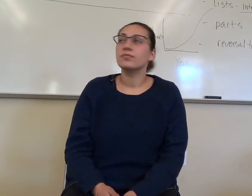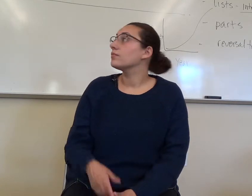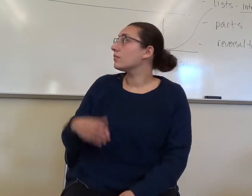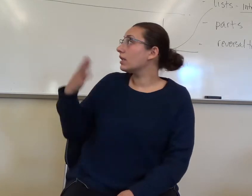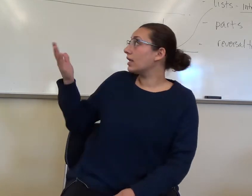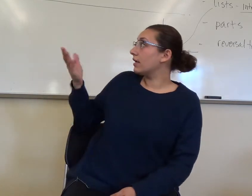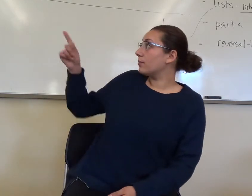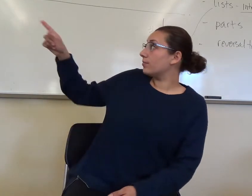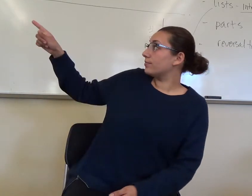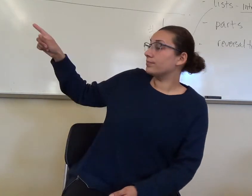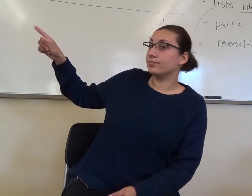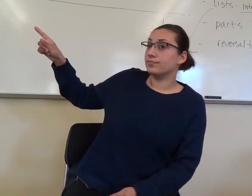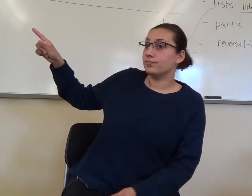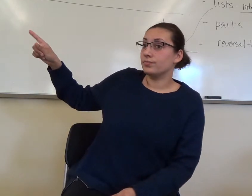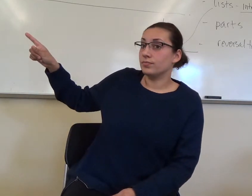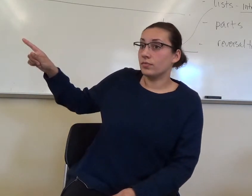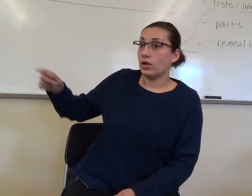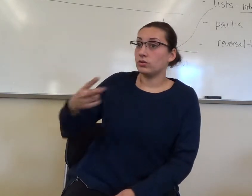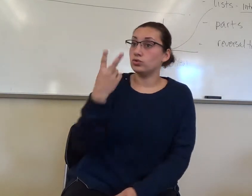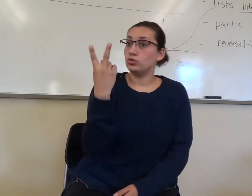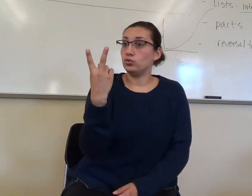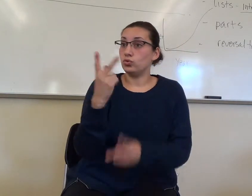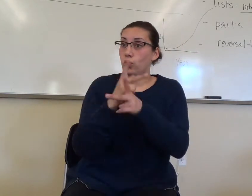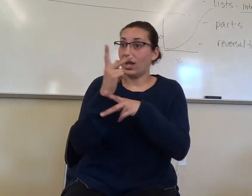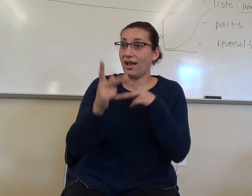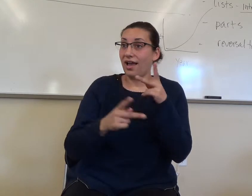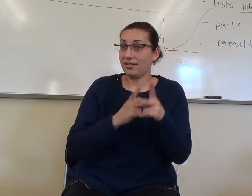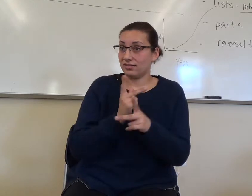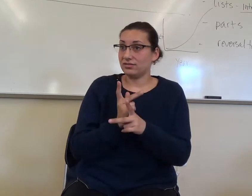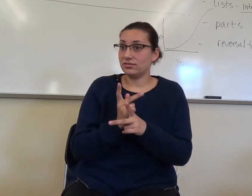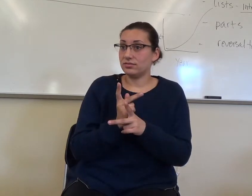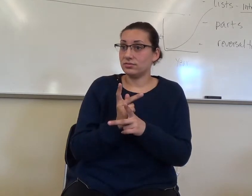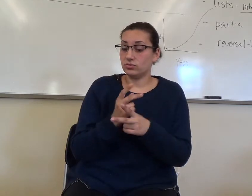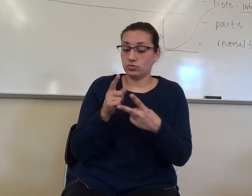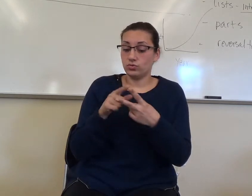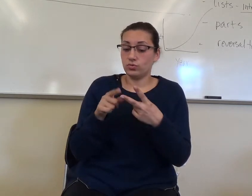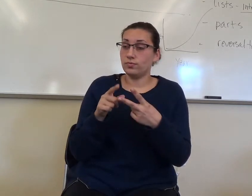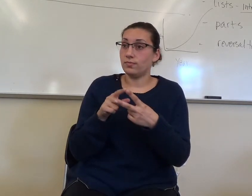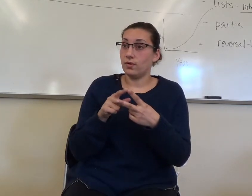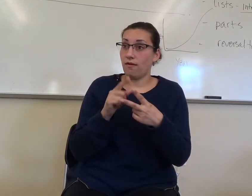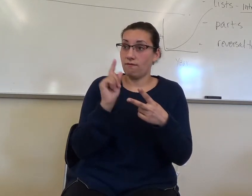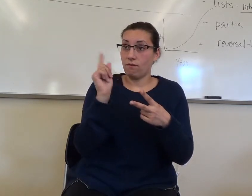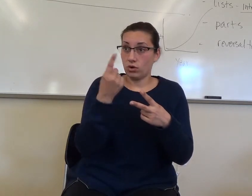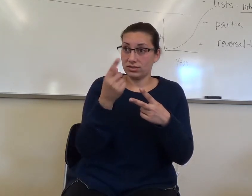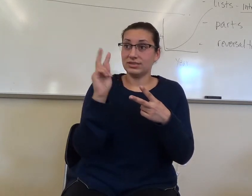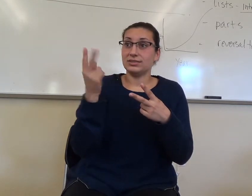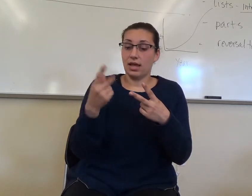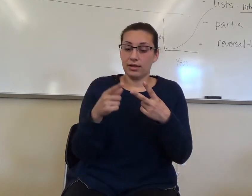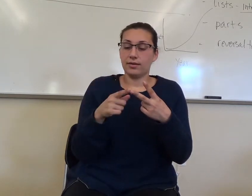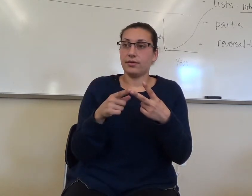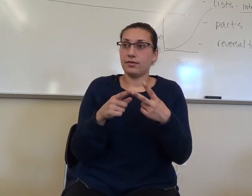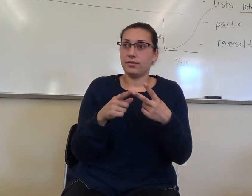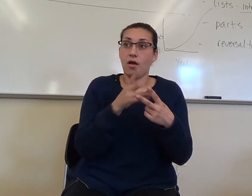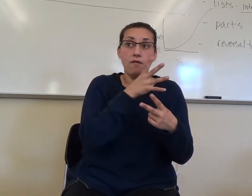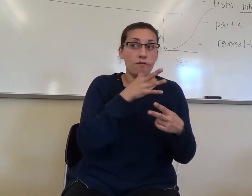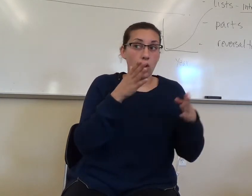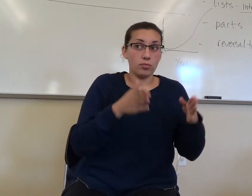Here's where the two kinds, first and second, farmers and labor. And